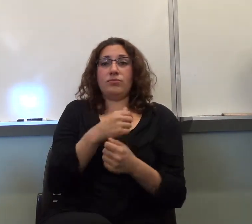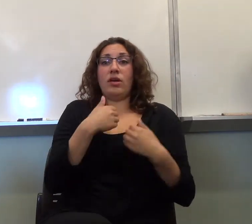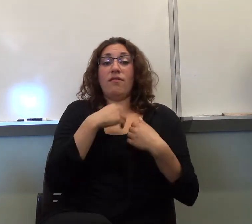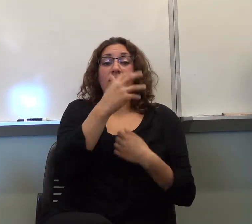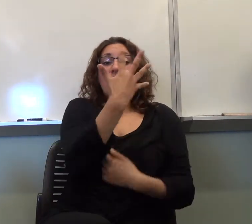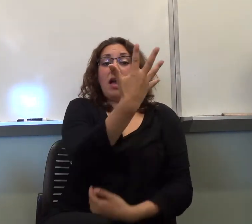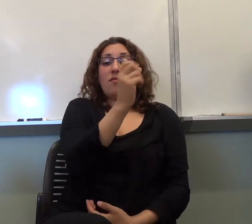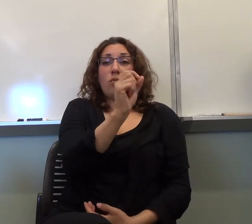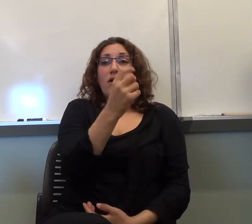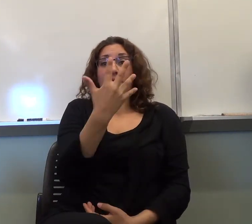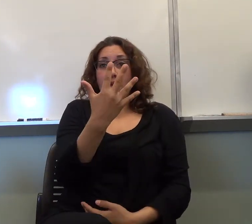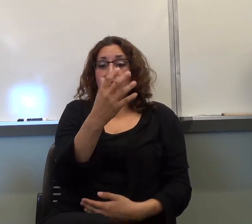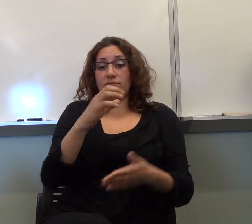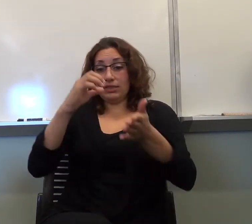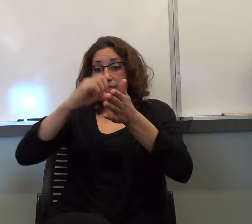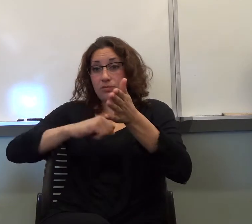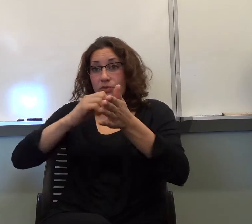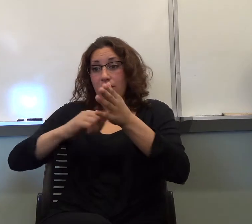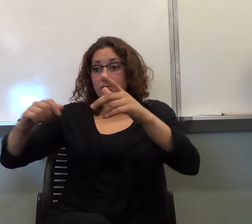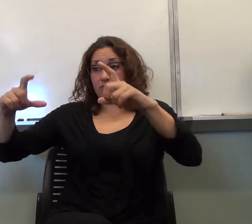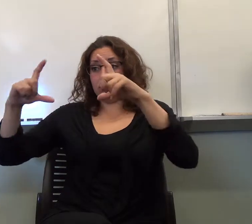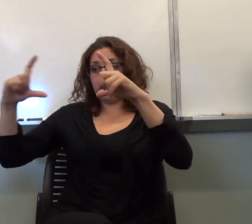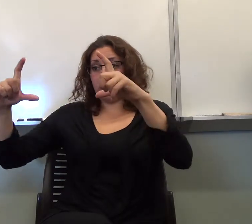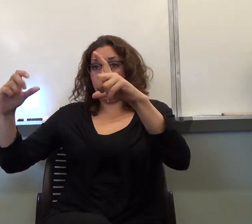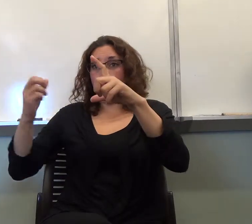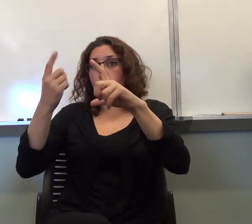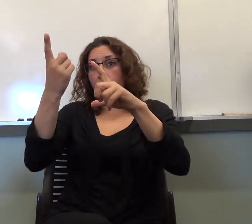subtract, in parentheses, 1/2 minus 1/5.